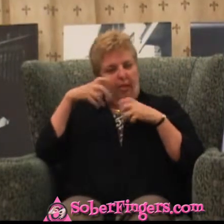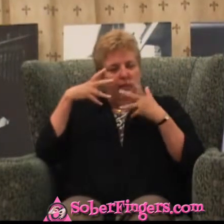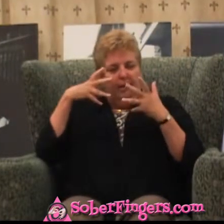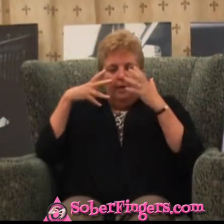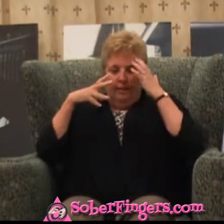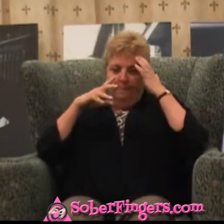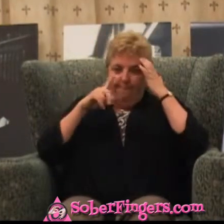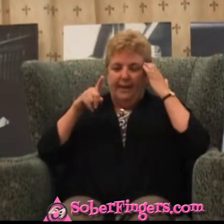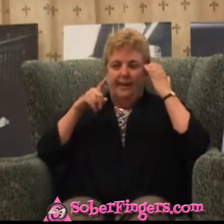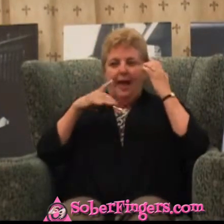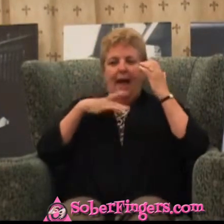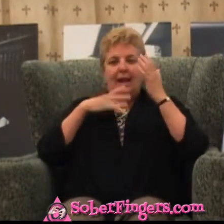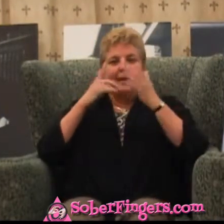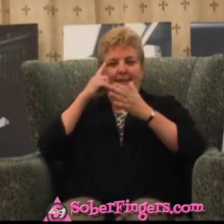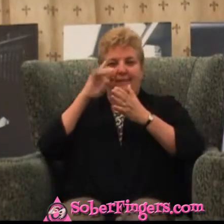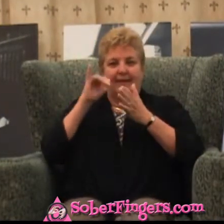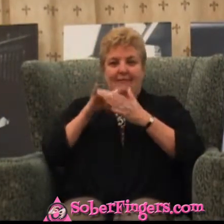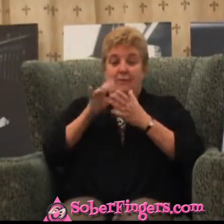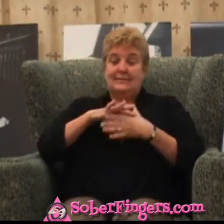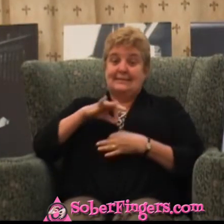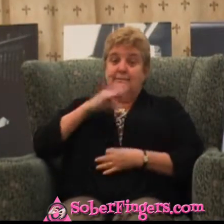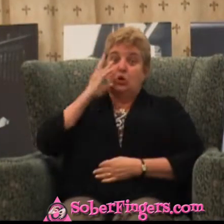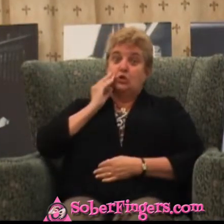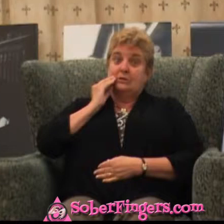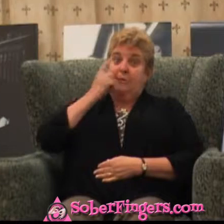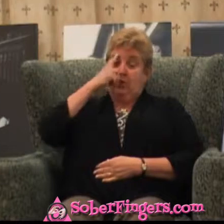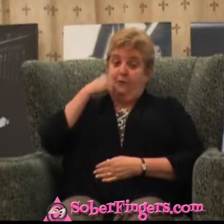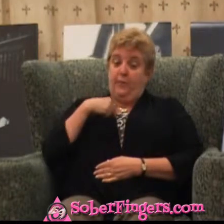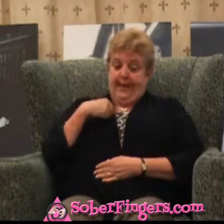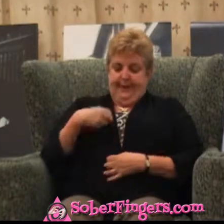I like to think that that was a spiritual experience for me.